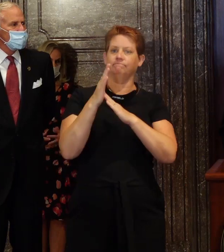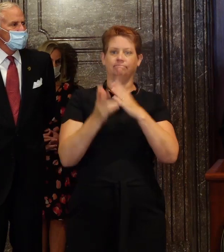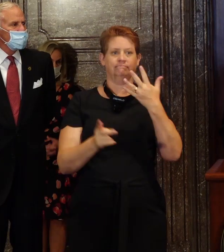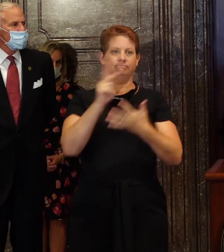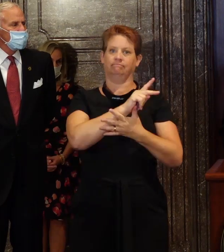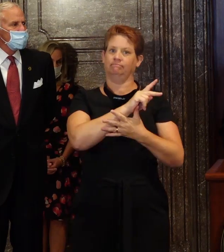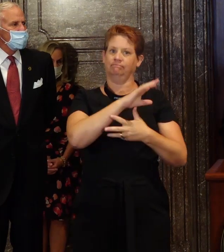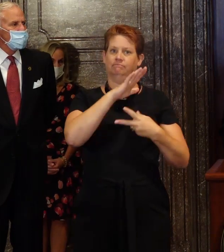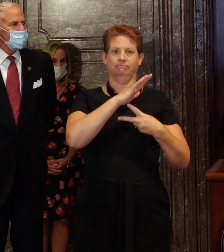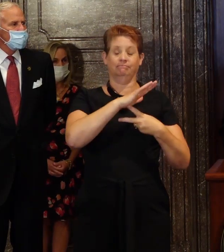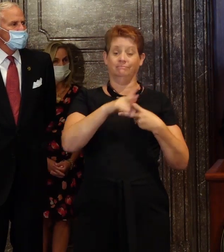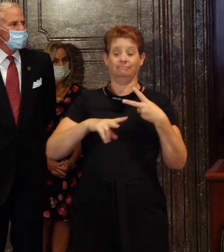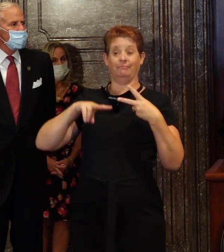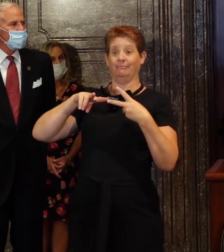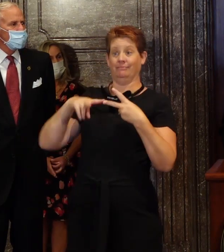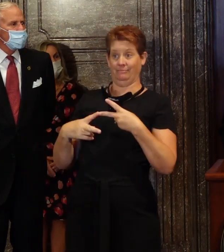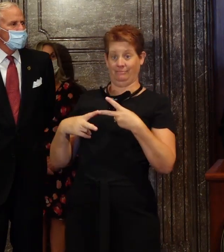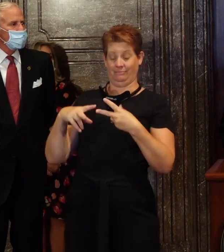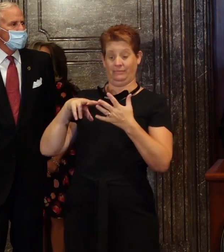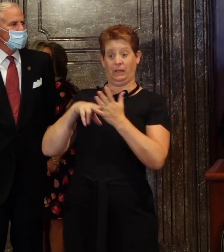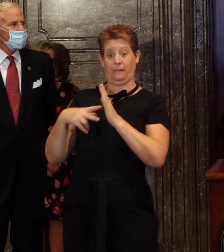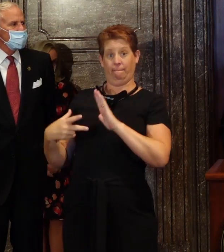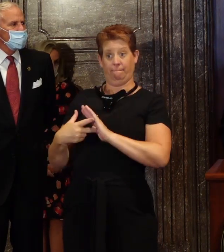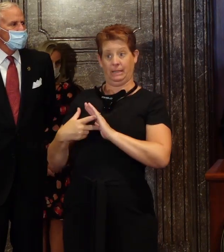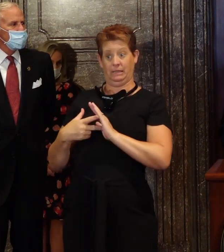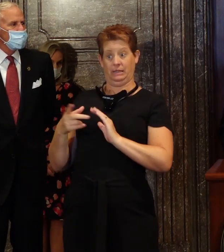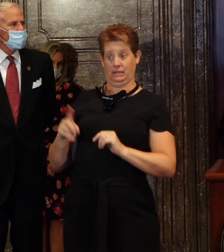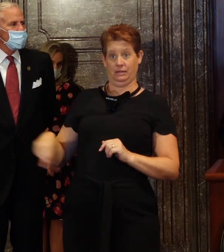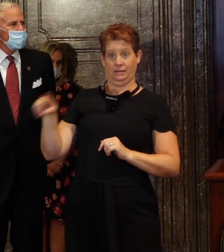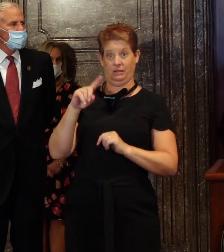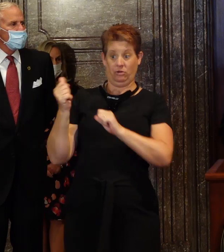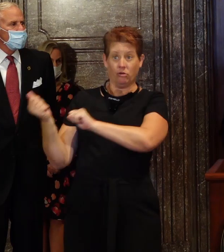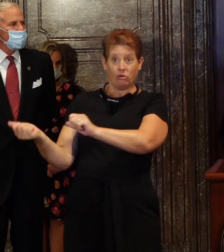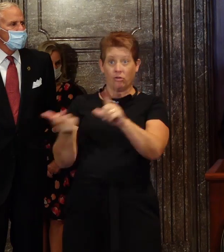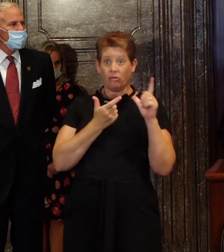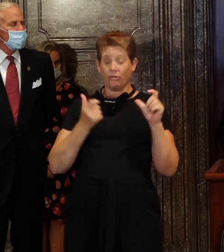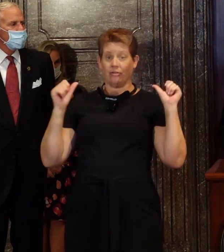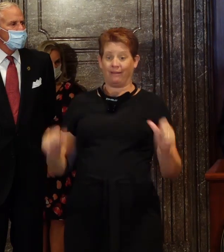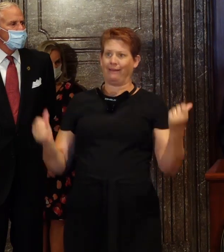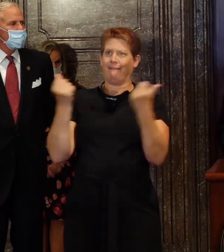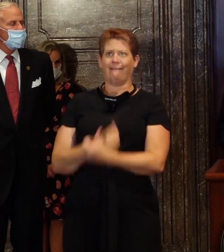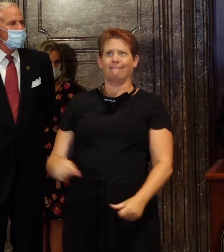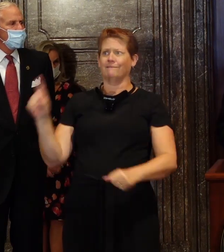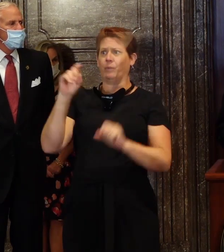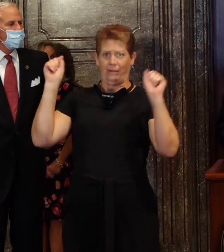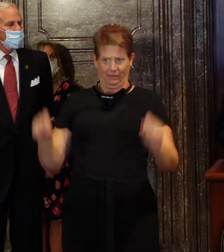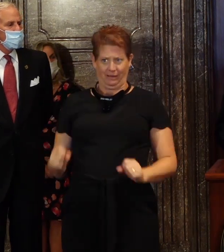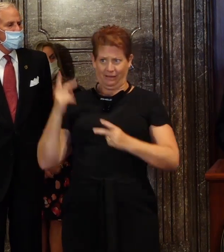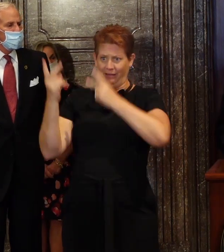these guidelines do not mean that visitation is available for everyone at every facility.